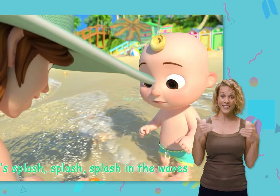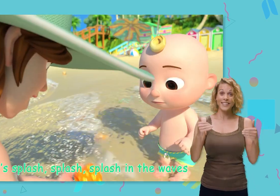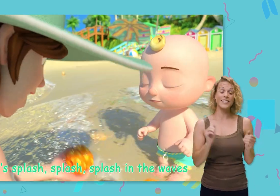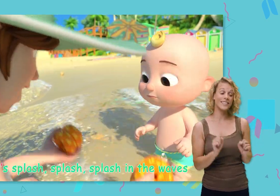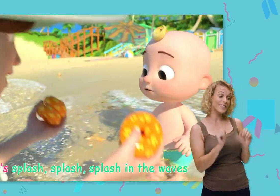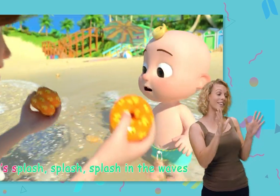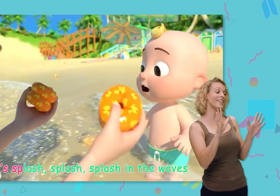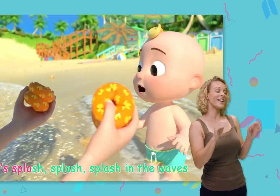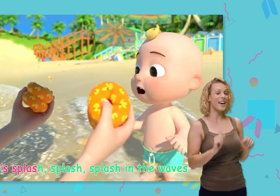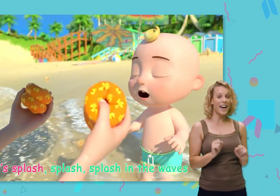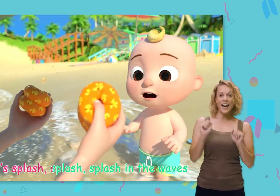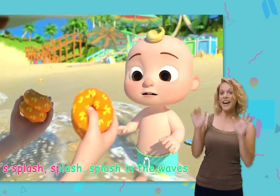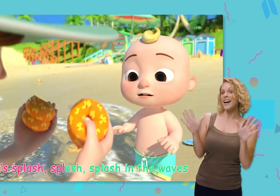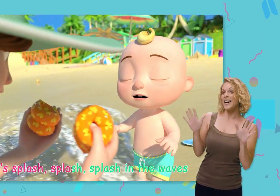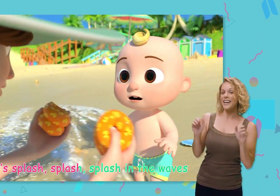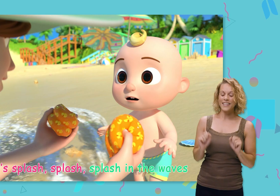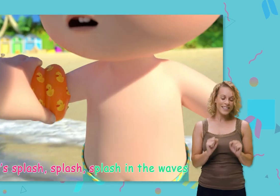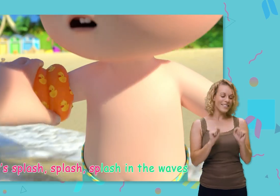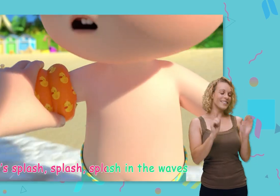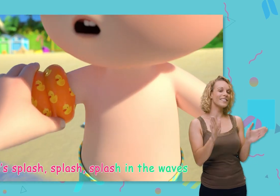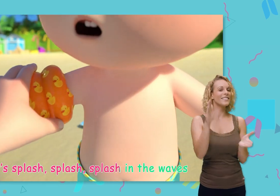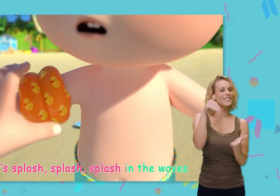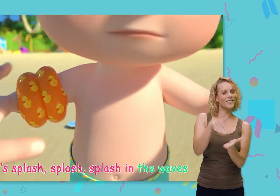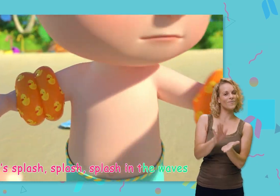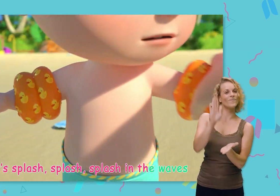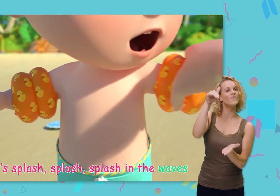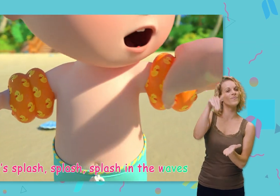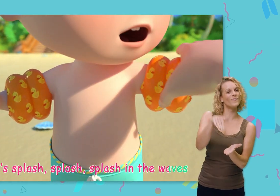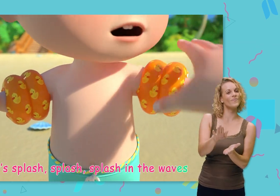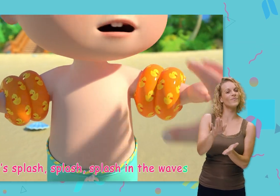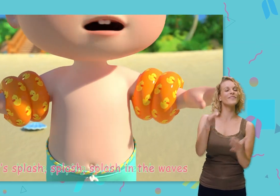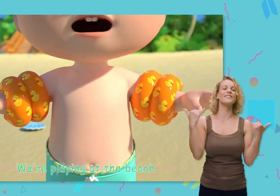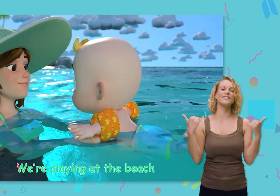Let's splash, splash, splash in the waves. We're